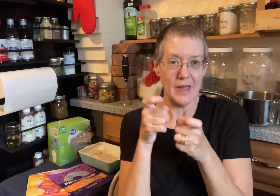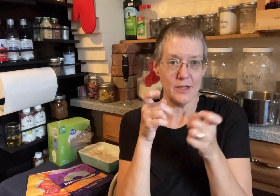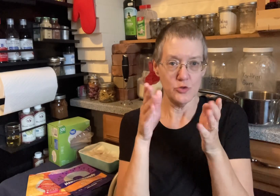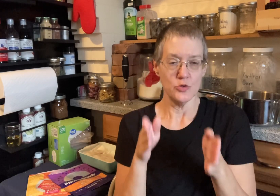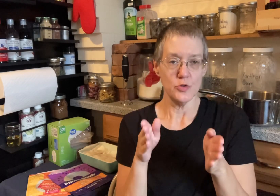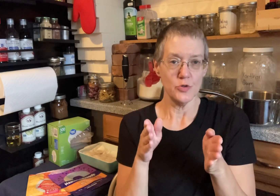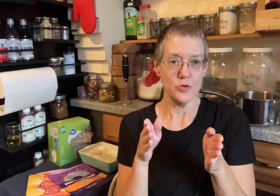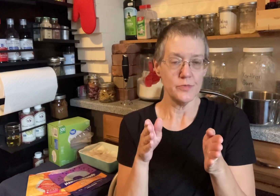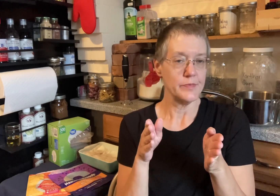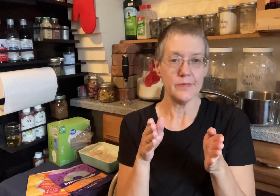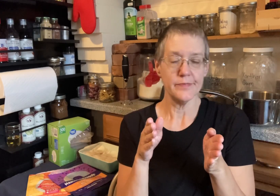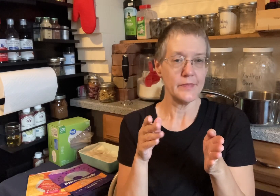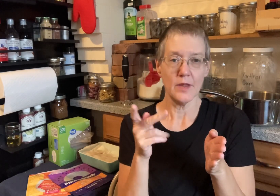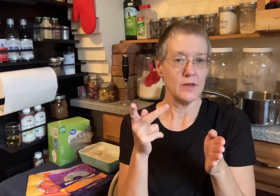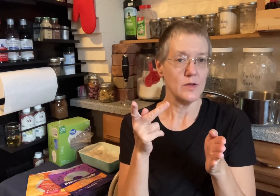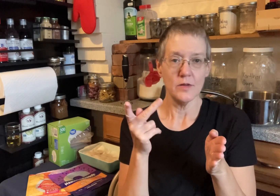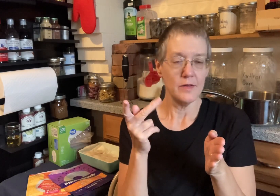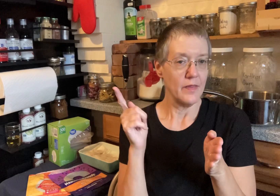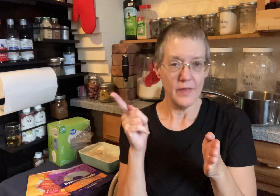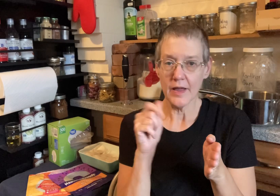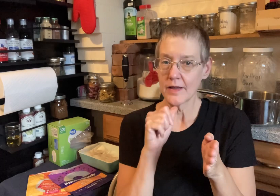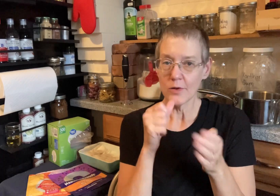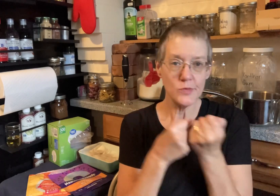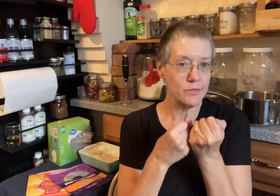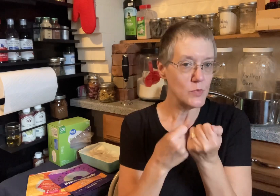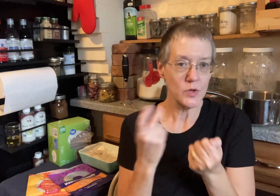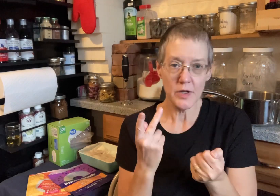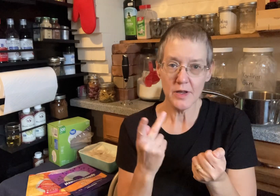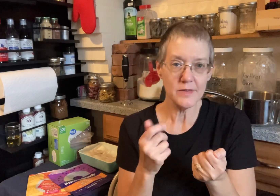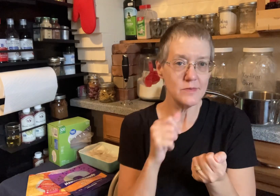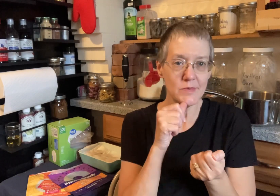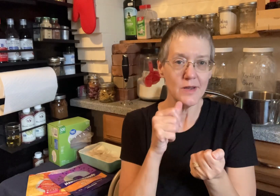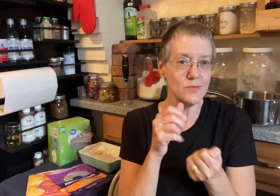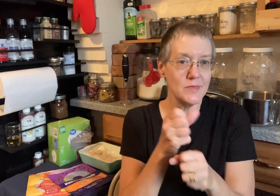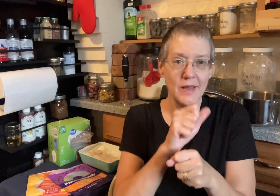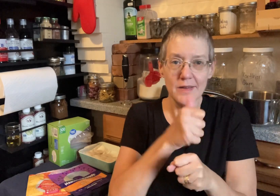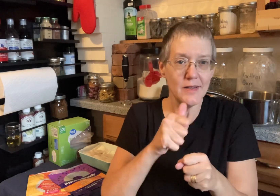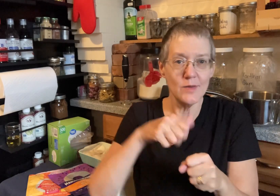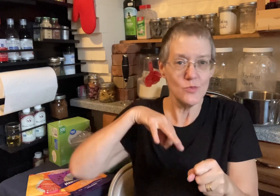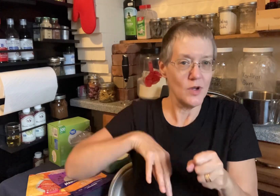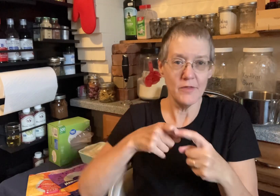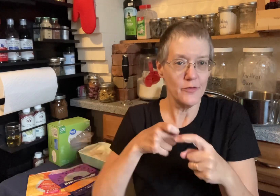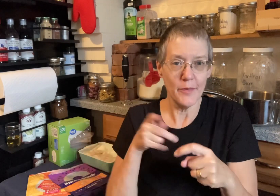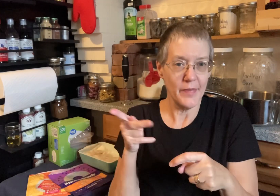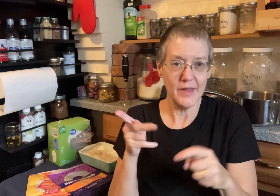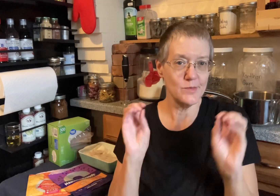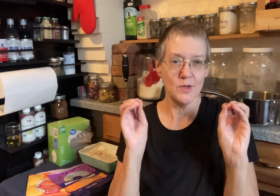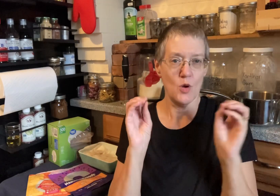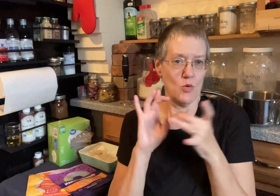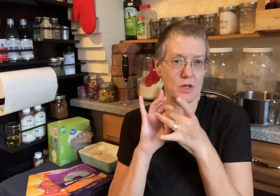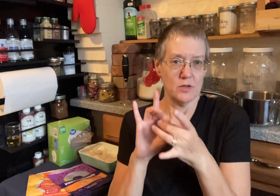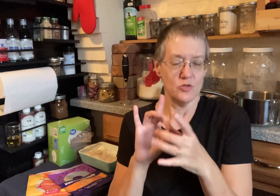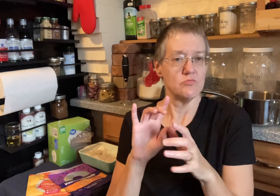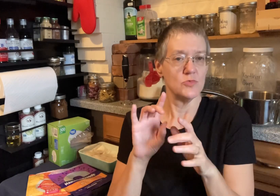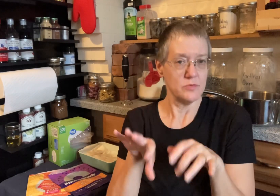Carb Manager. We're not affiliated with it. They don't sponsor us. We don't get any profit off of